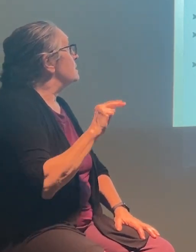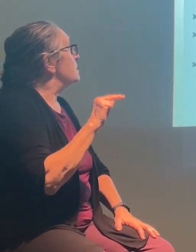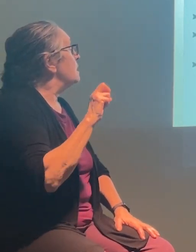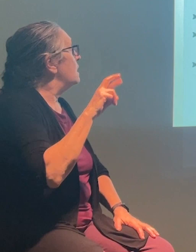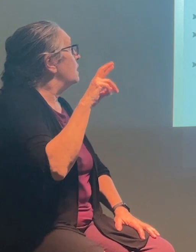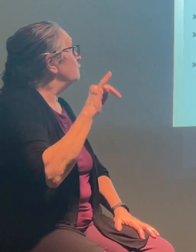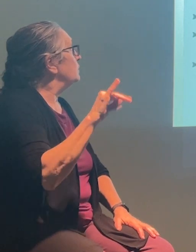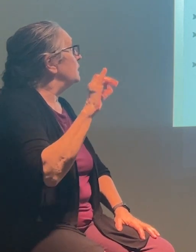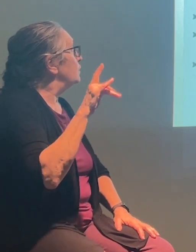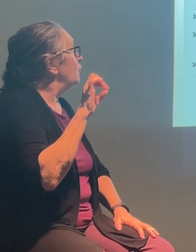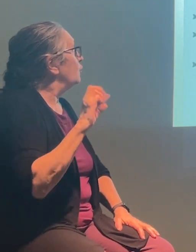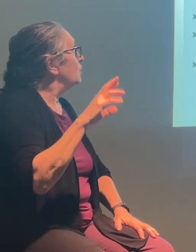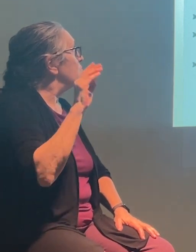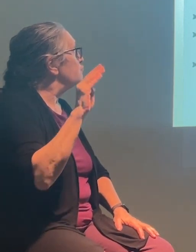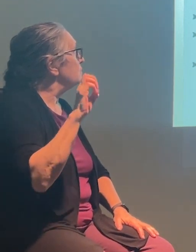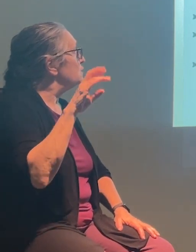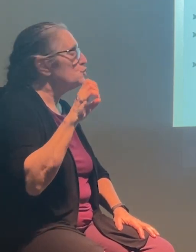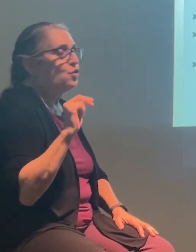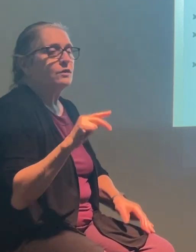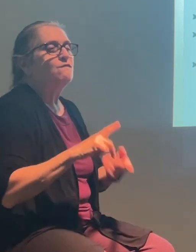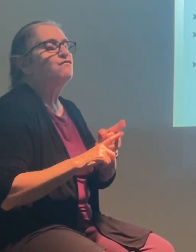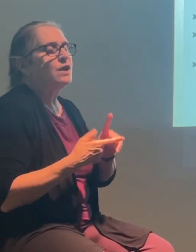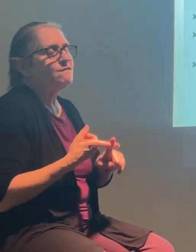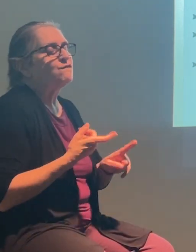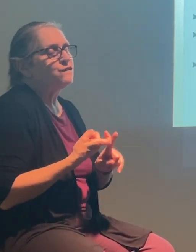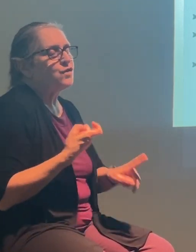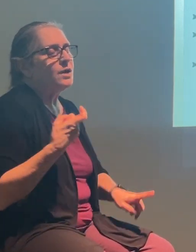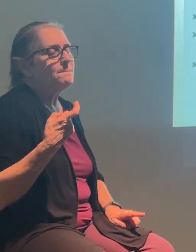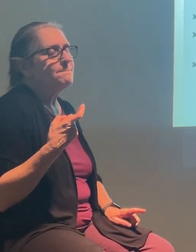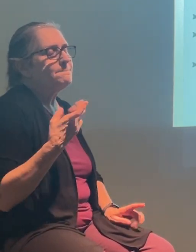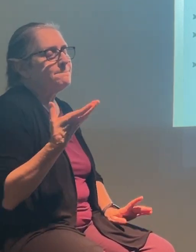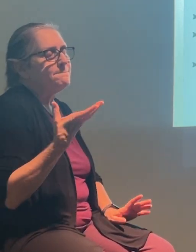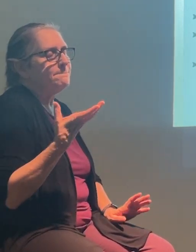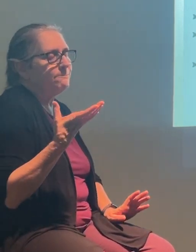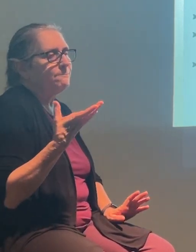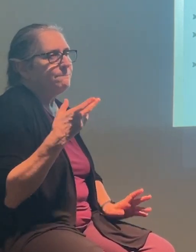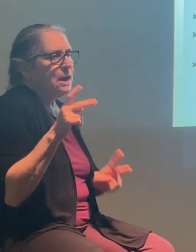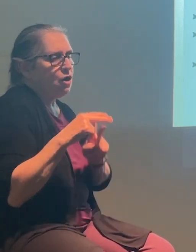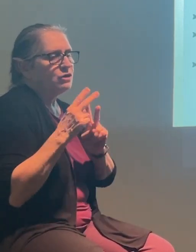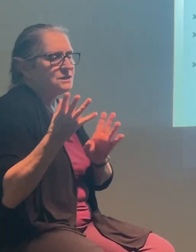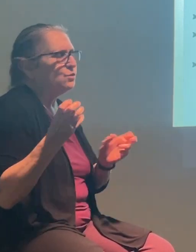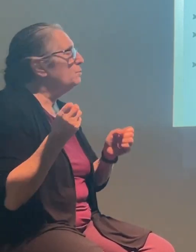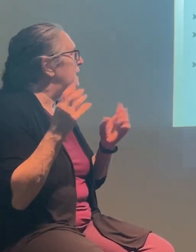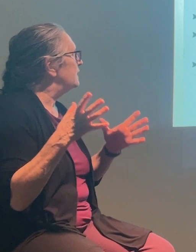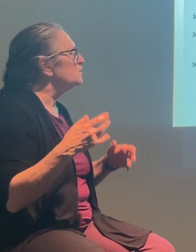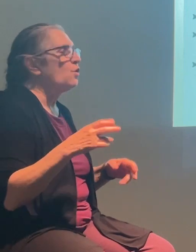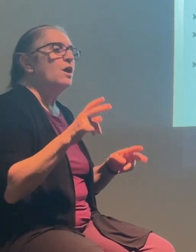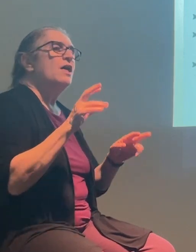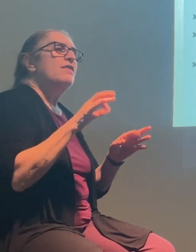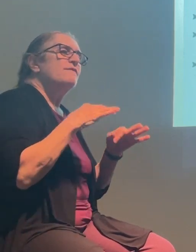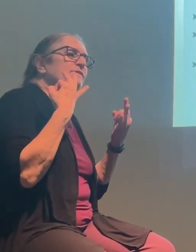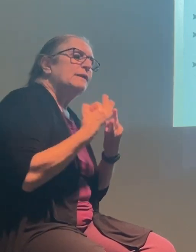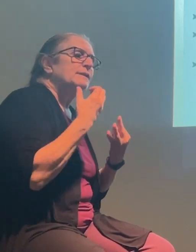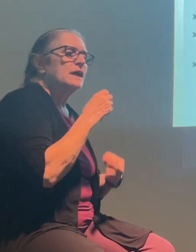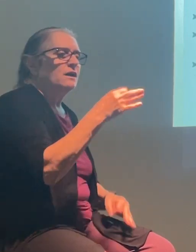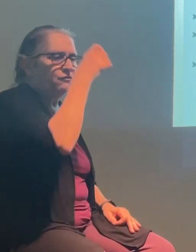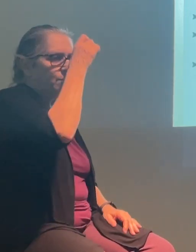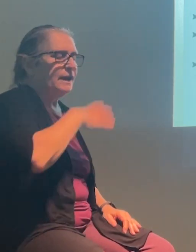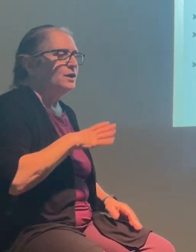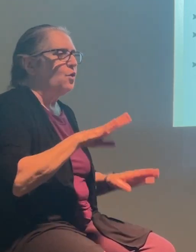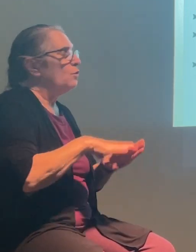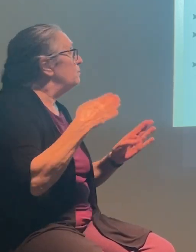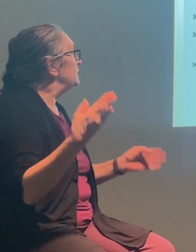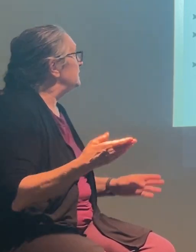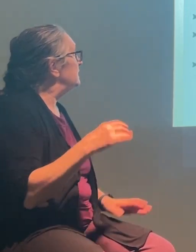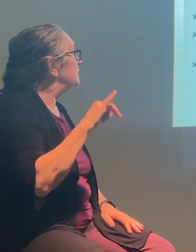from Paris, Feininger, and so forth. So the Family of Man opened on the 24th of January and until